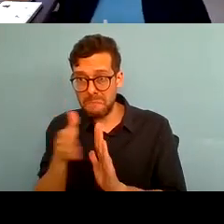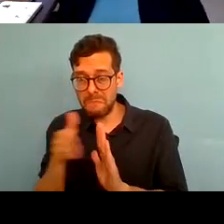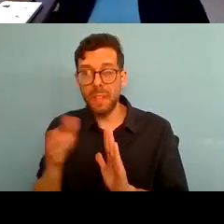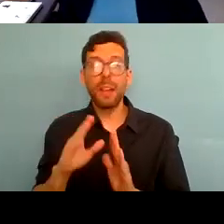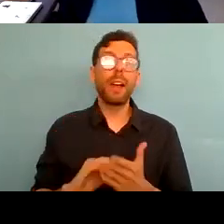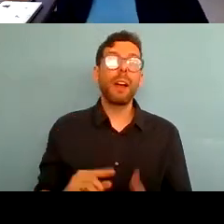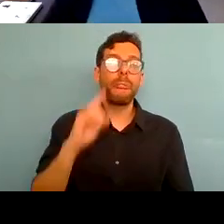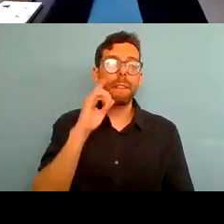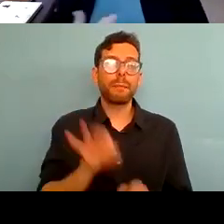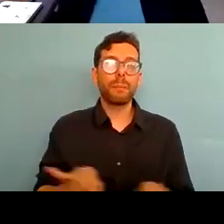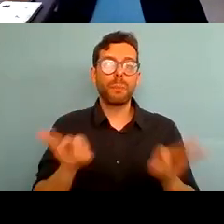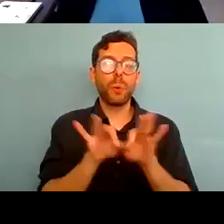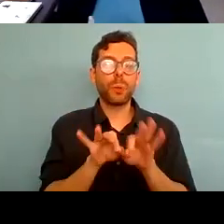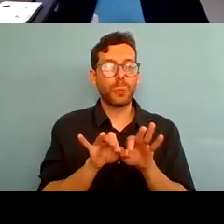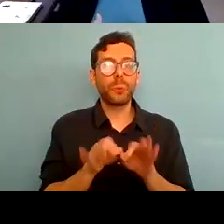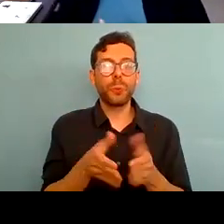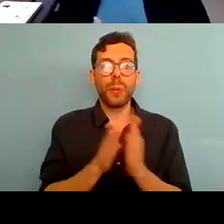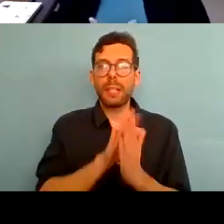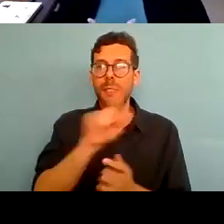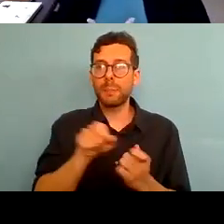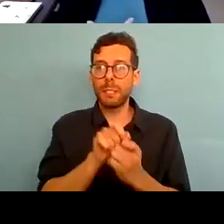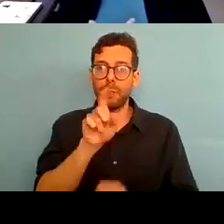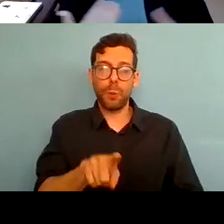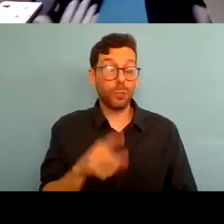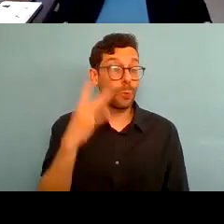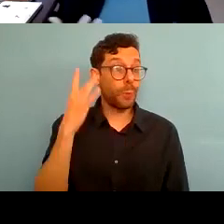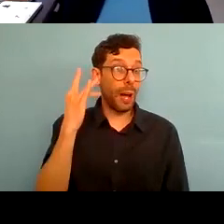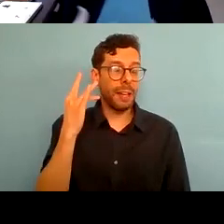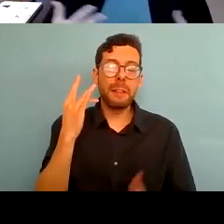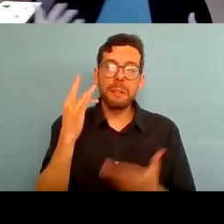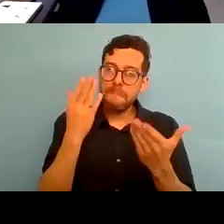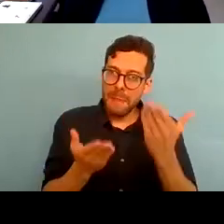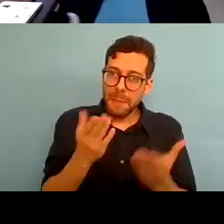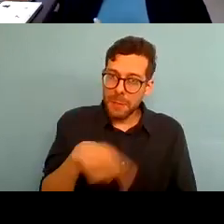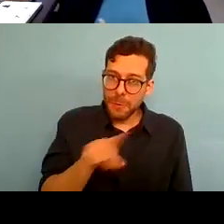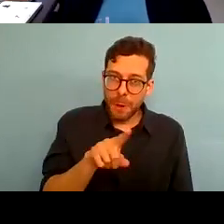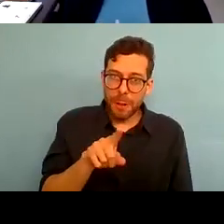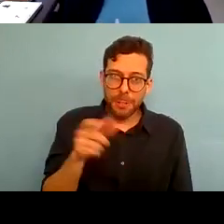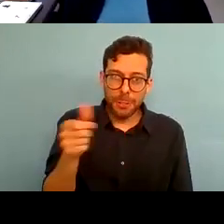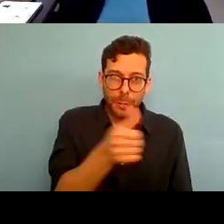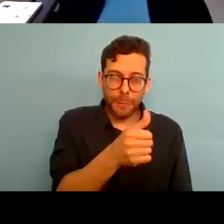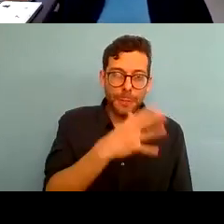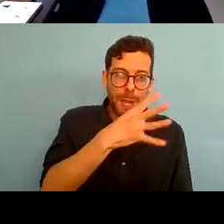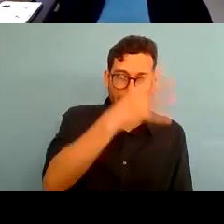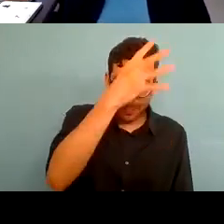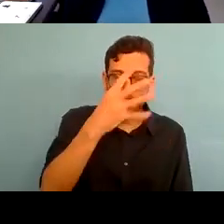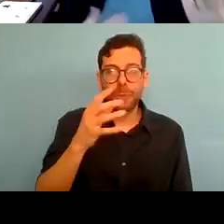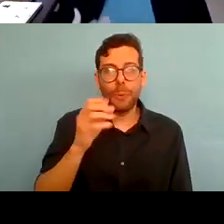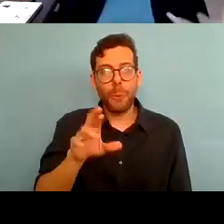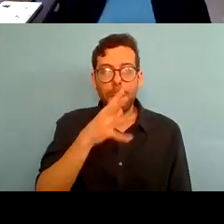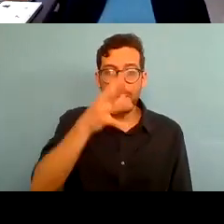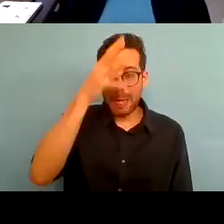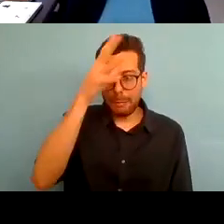specific questions. I don't know how many of you are parents at all, but parents of a child with autism. But I can tell you that oftentimes, if you've